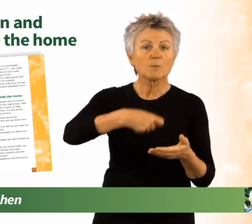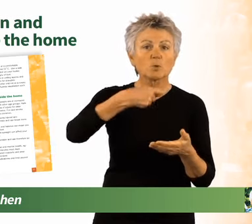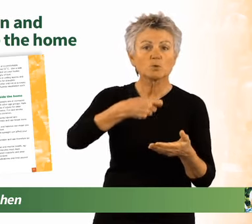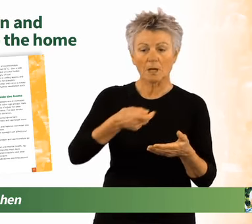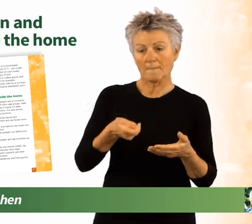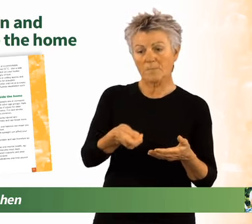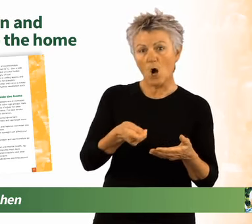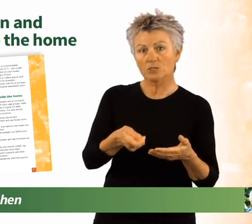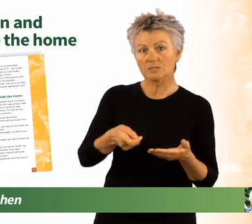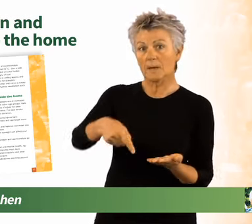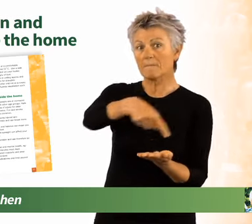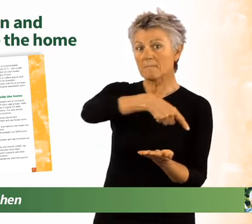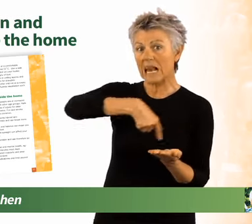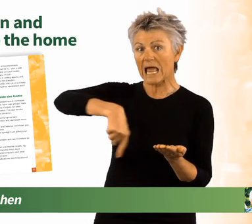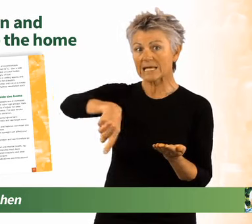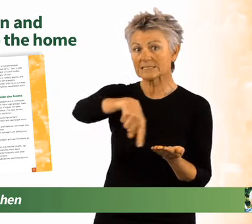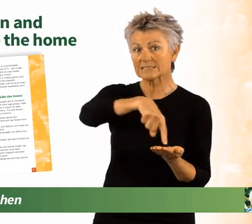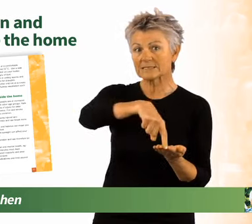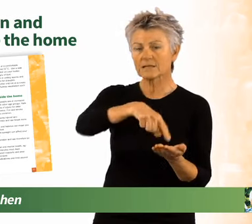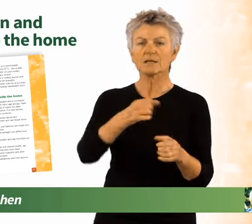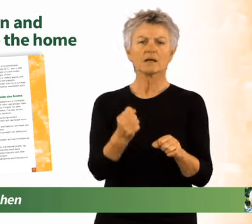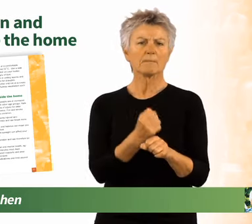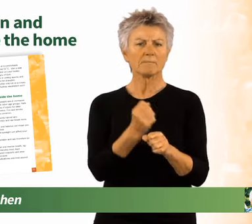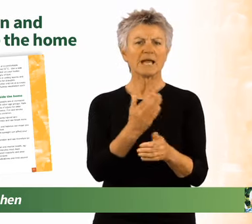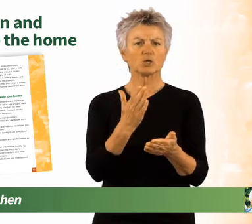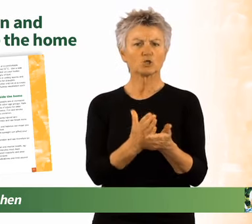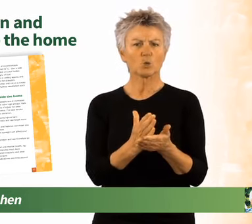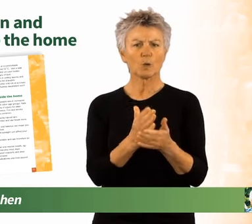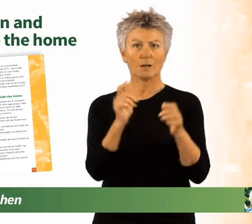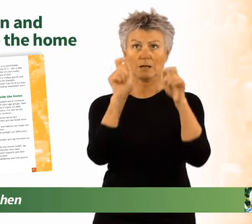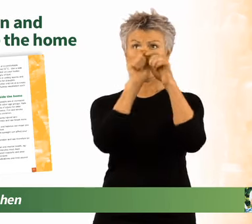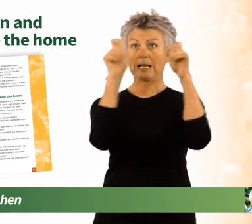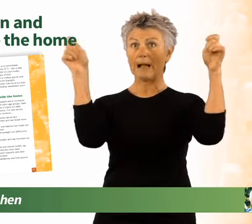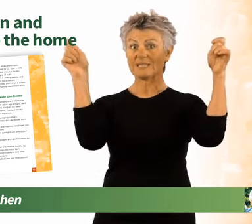Try to have the things you use most in cupboards you can reach.